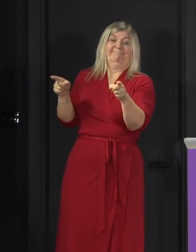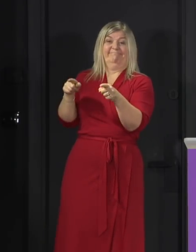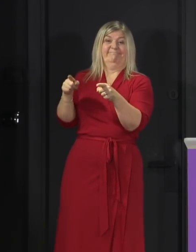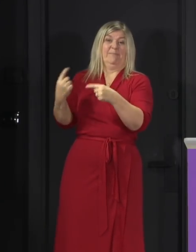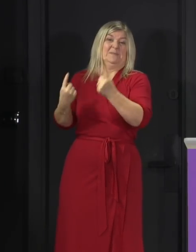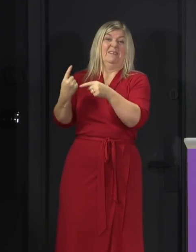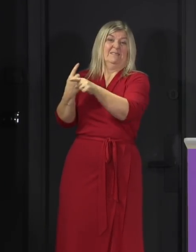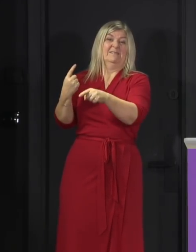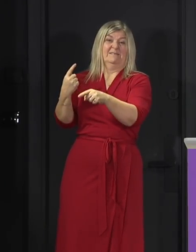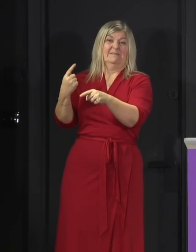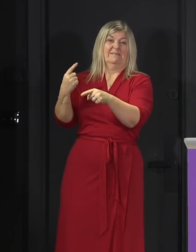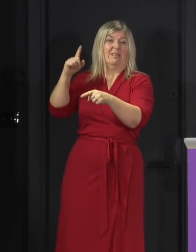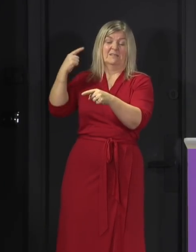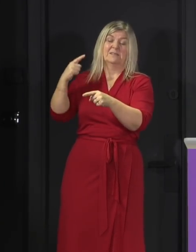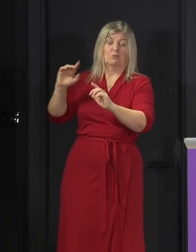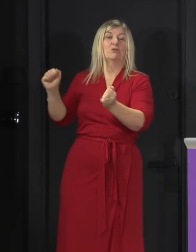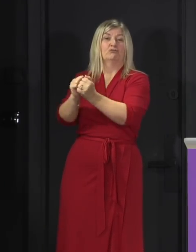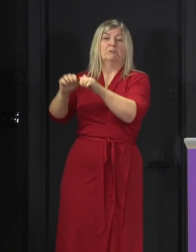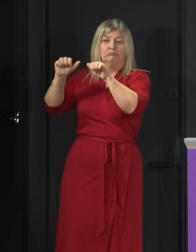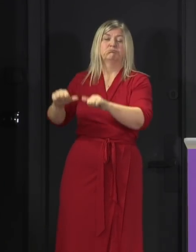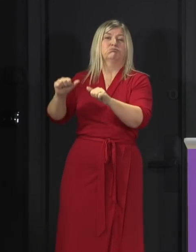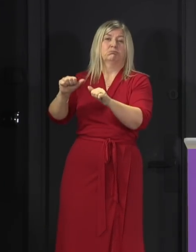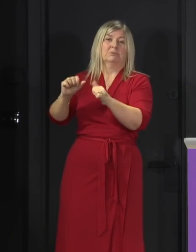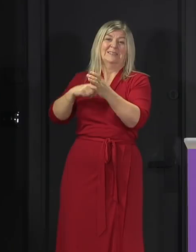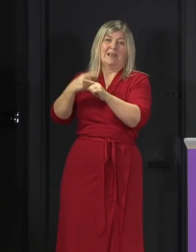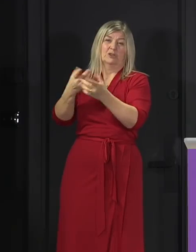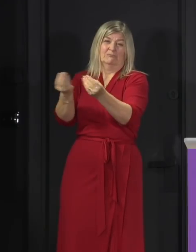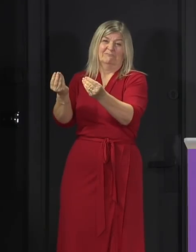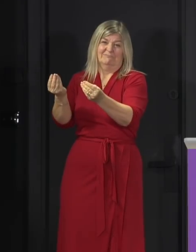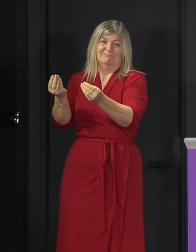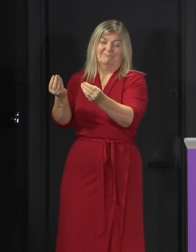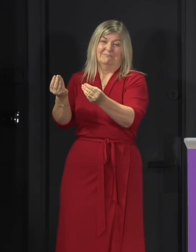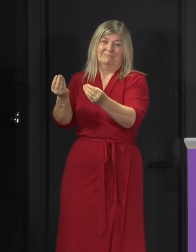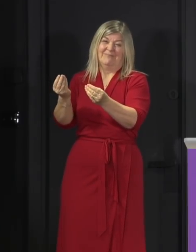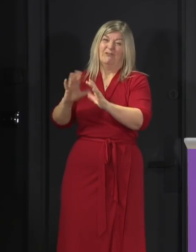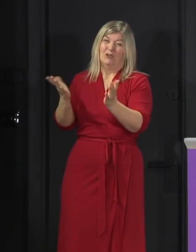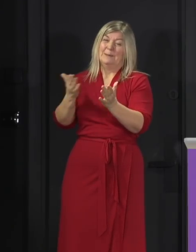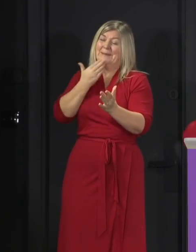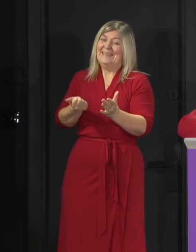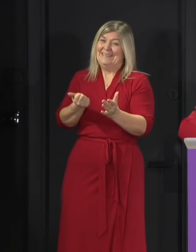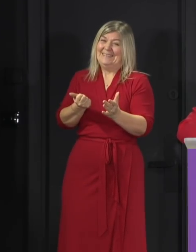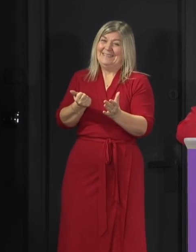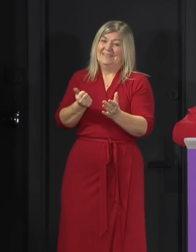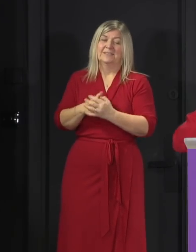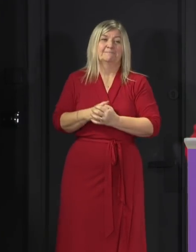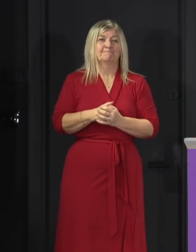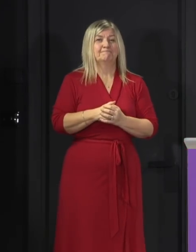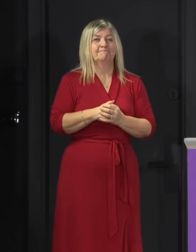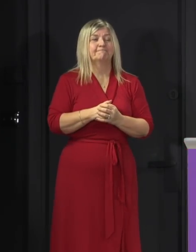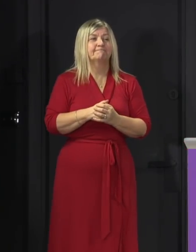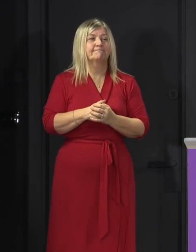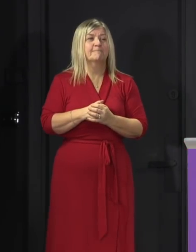to agree to exempt it, and I would repeat my call today to them to do that. Katrine Bussey from PA.